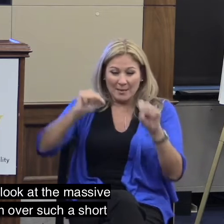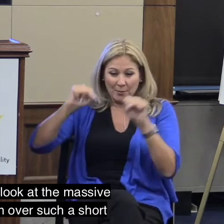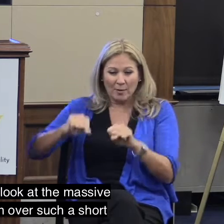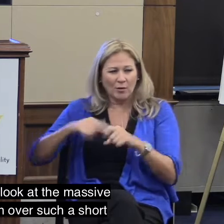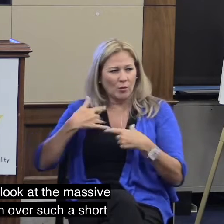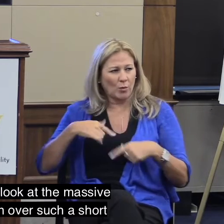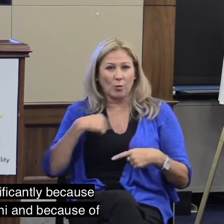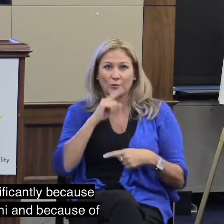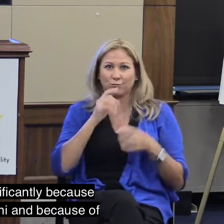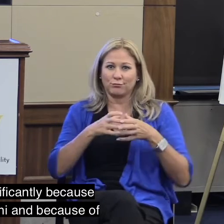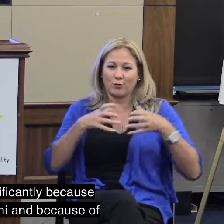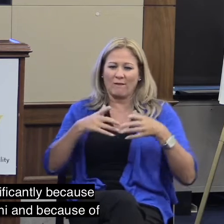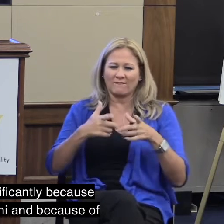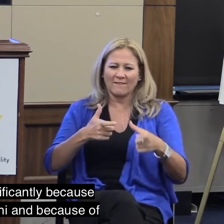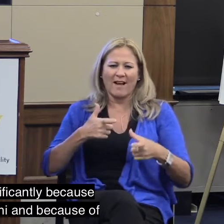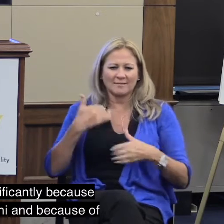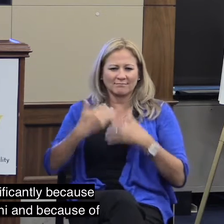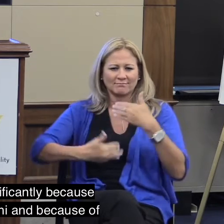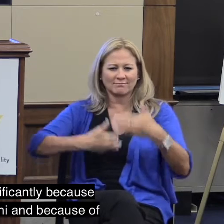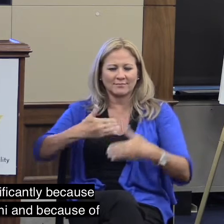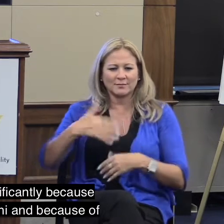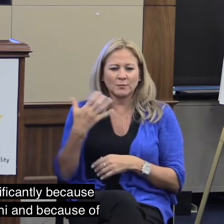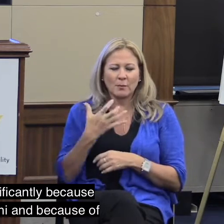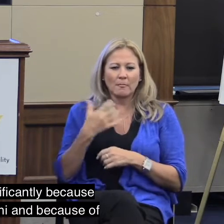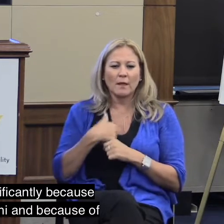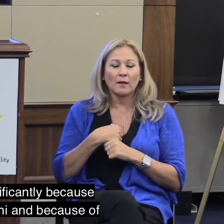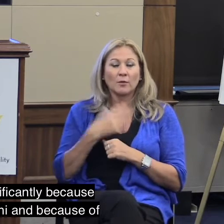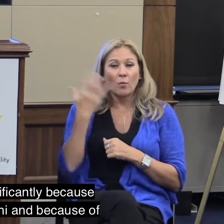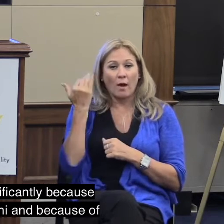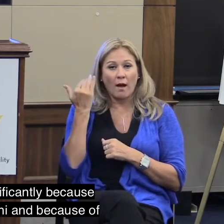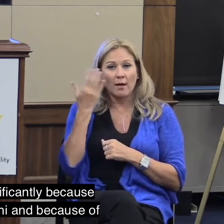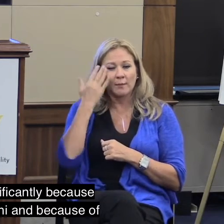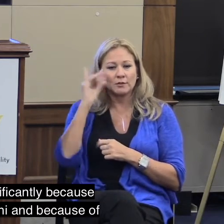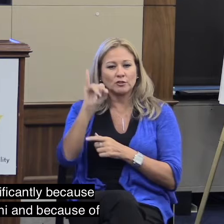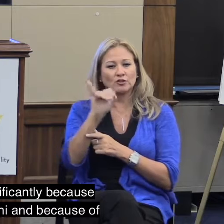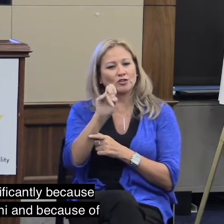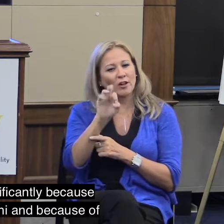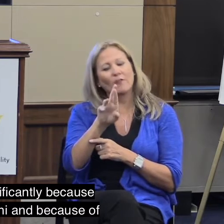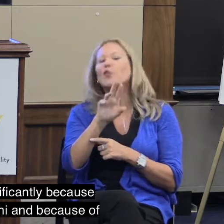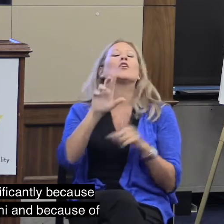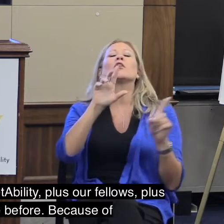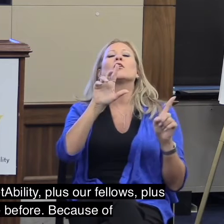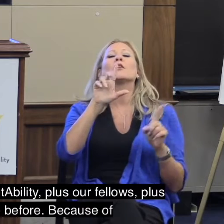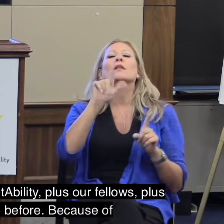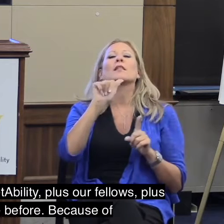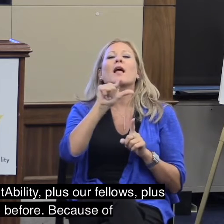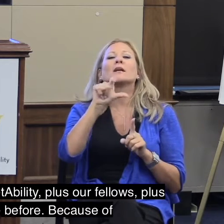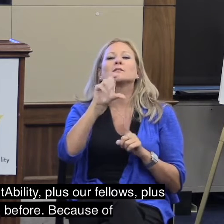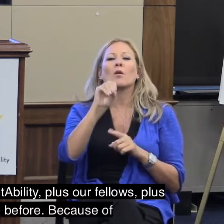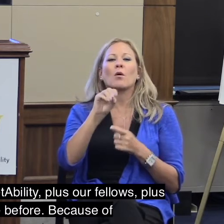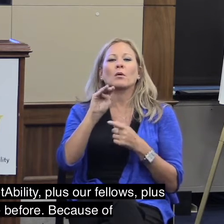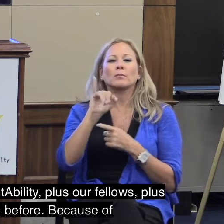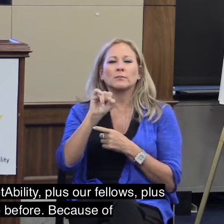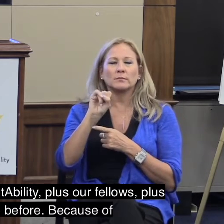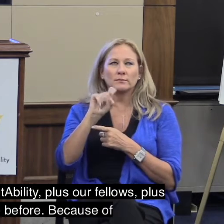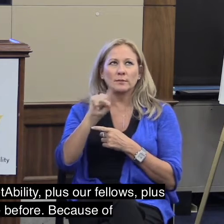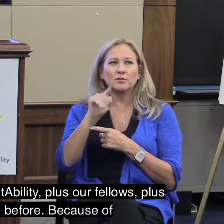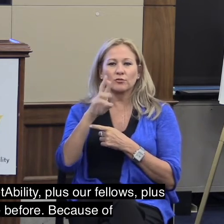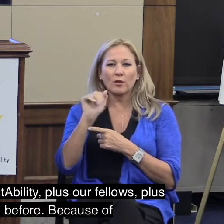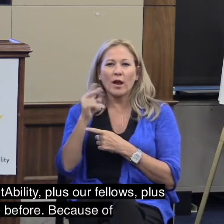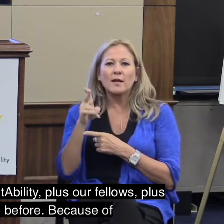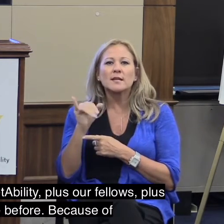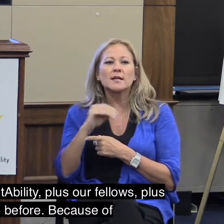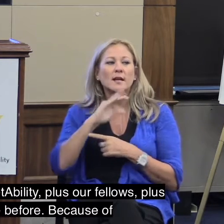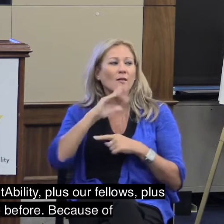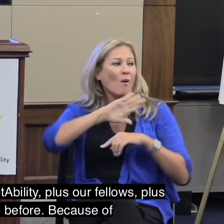organization over such a short period of time. It is significantly because of Jennifer Laszlo Mizrahi and because of the entire leadership team